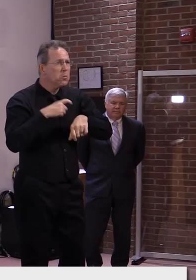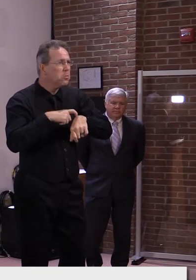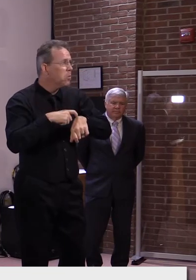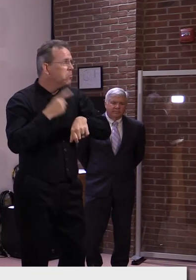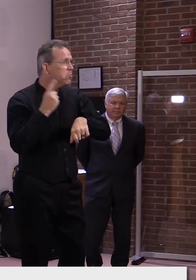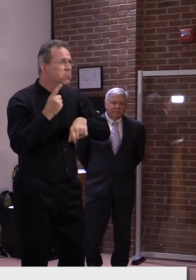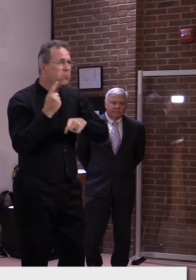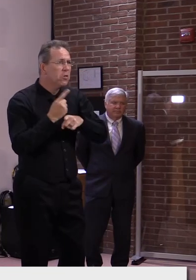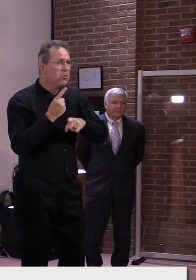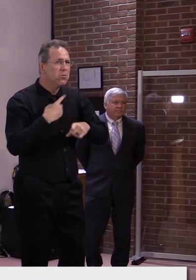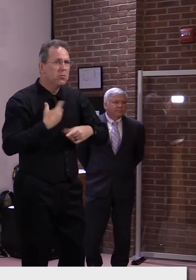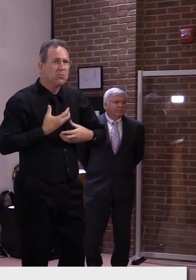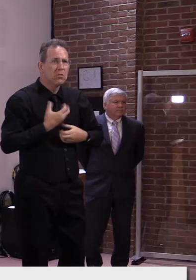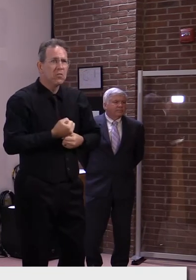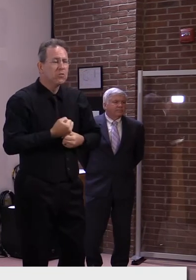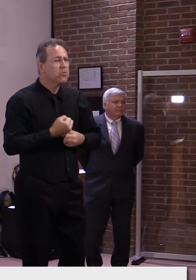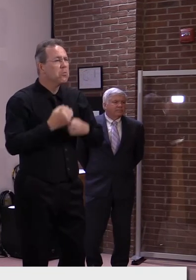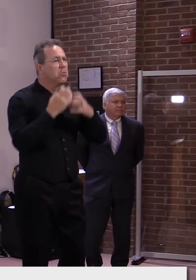Great, thank you.